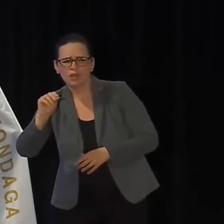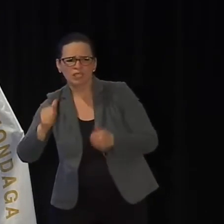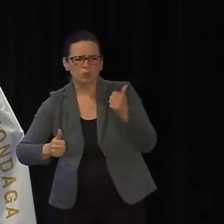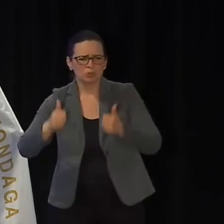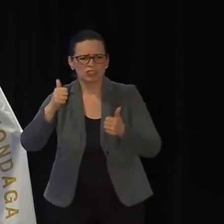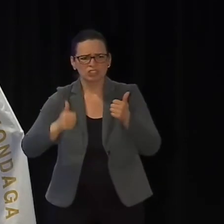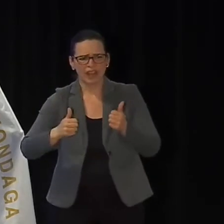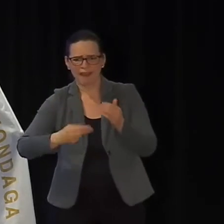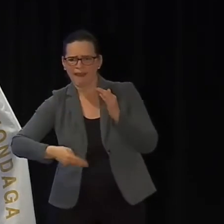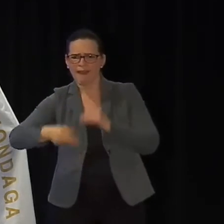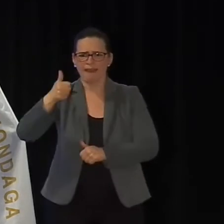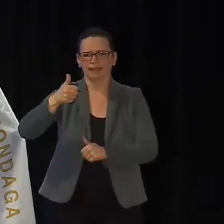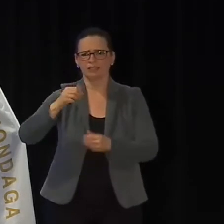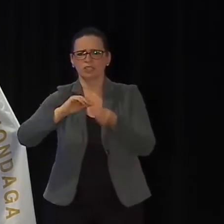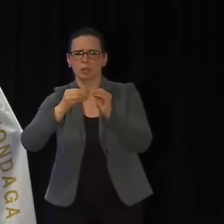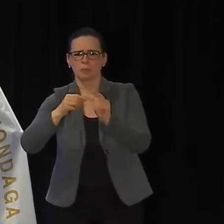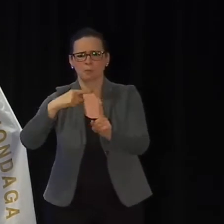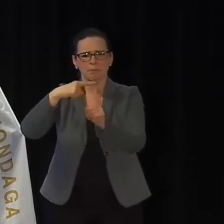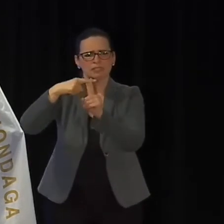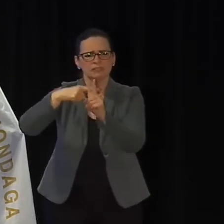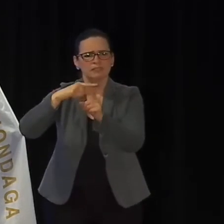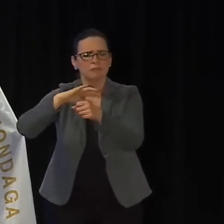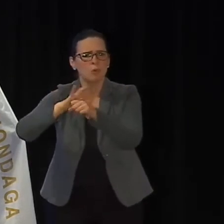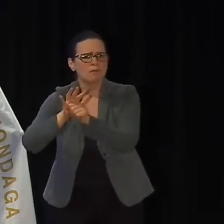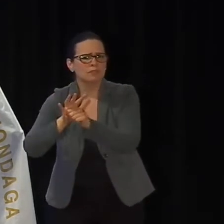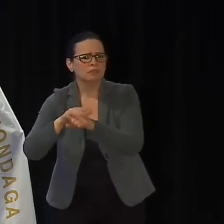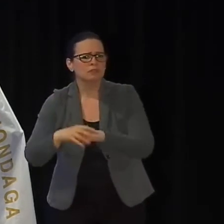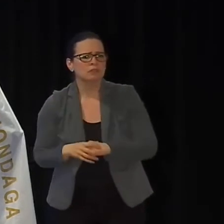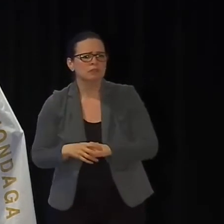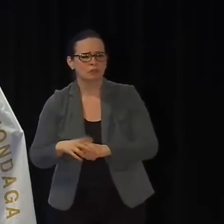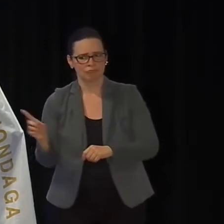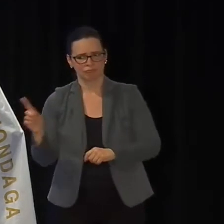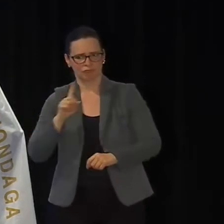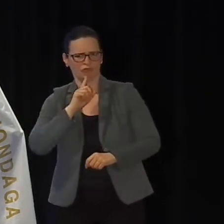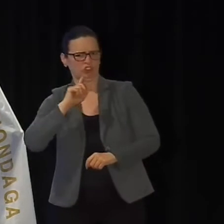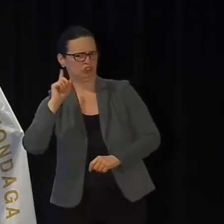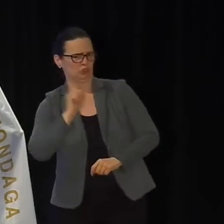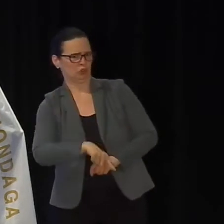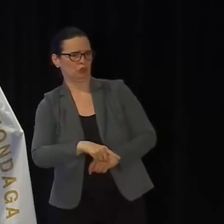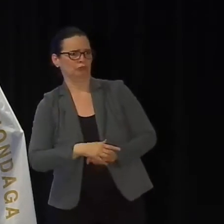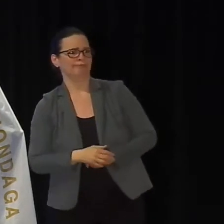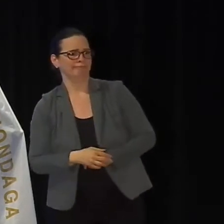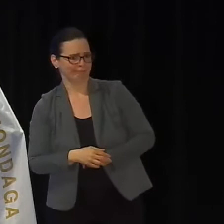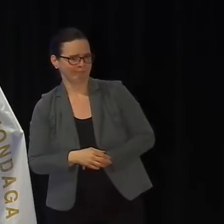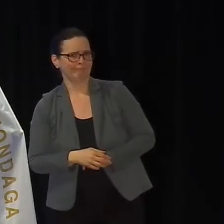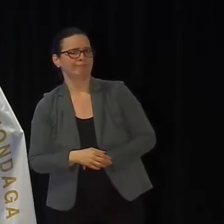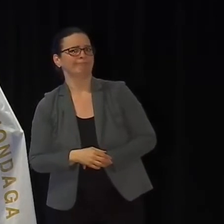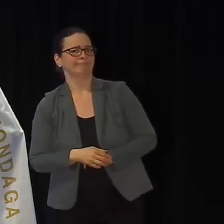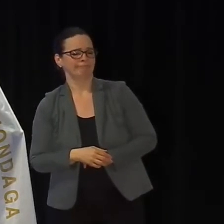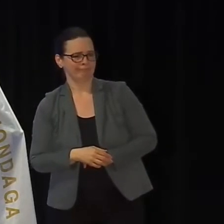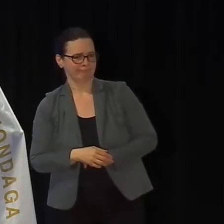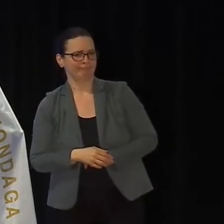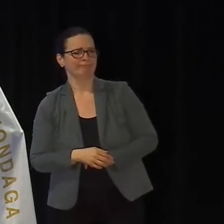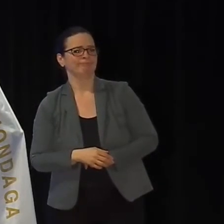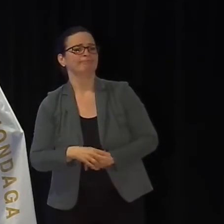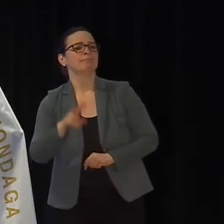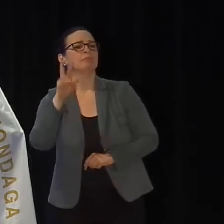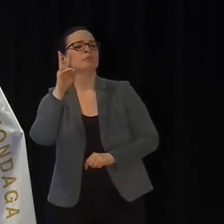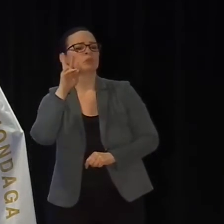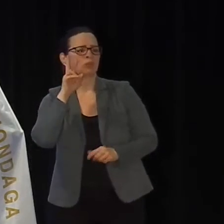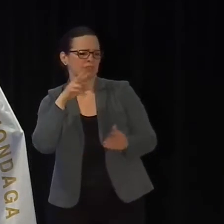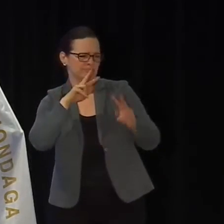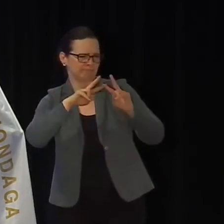cases currently? Oh, without question. So you have really what you see right